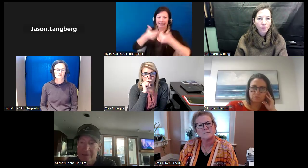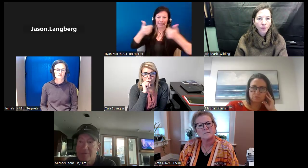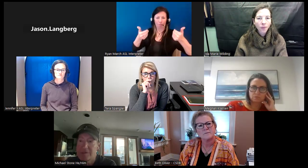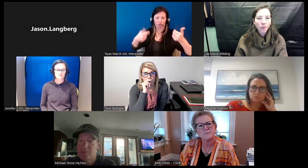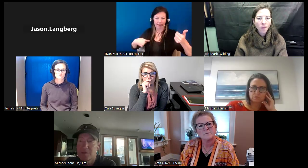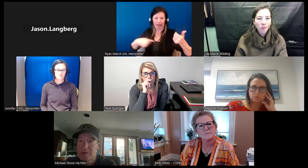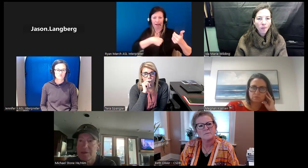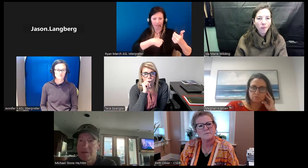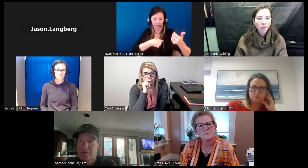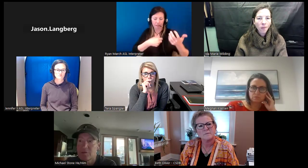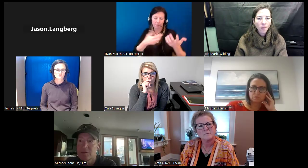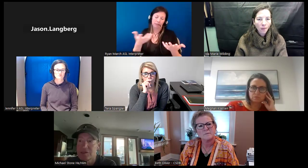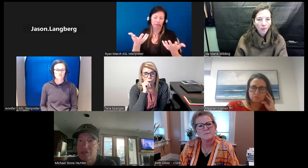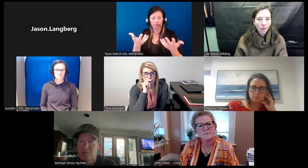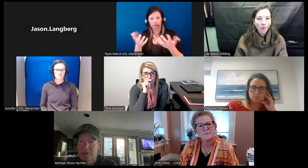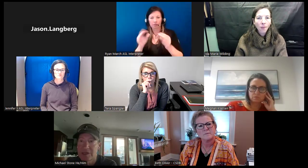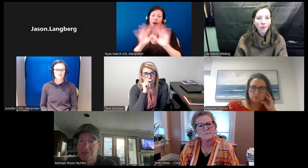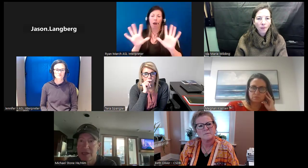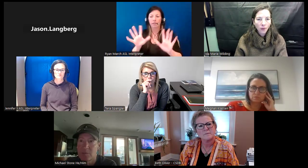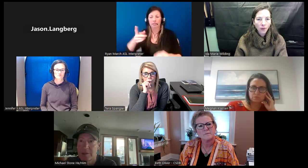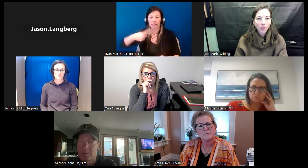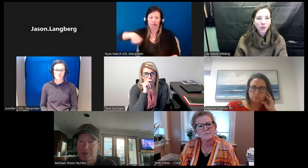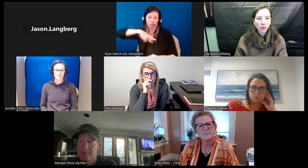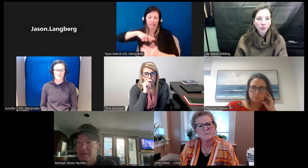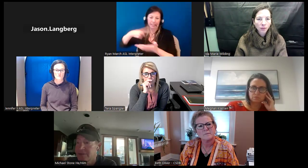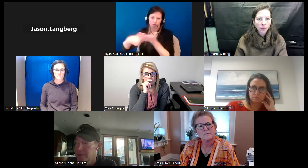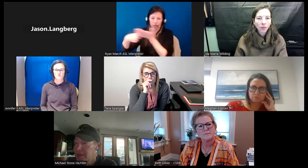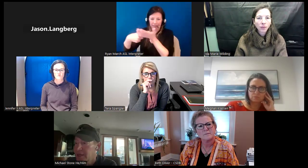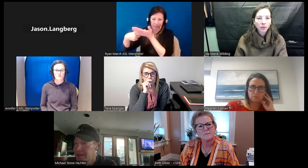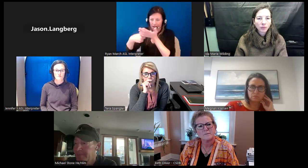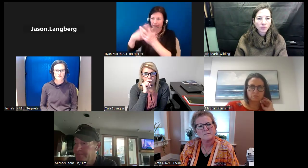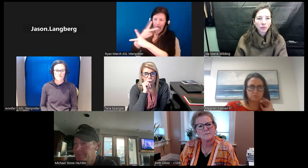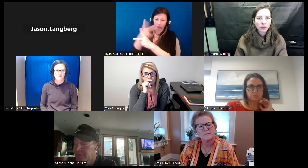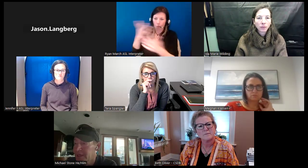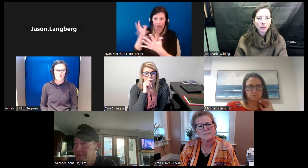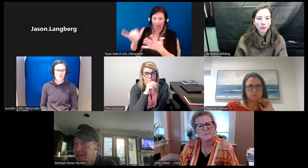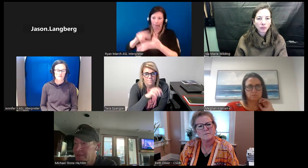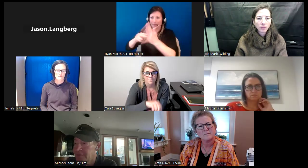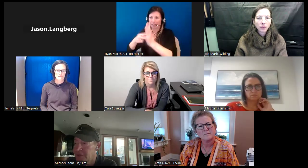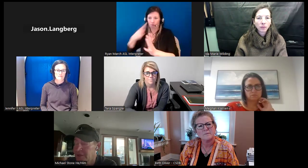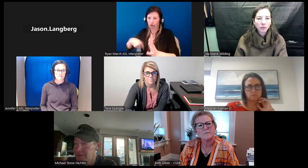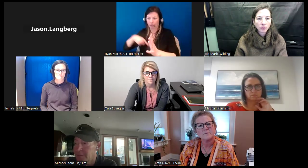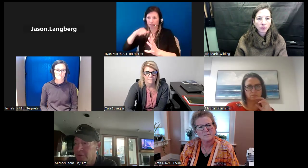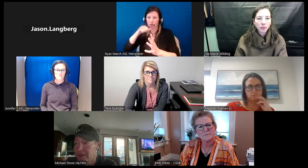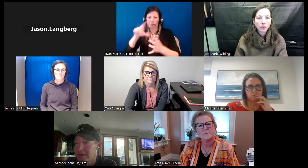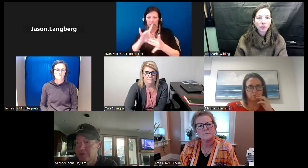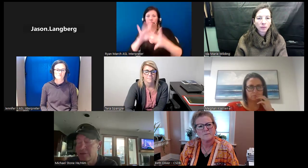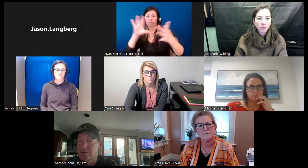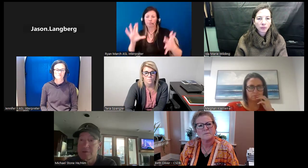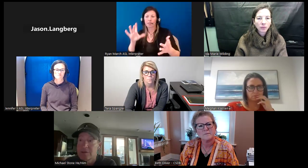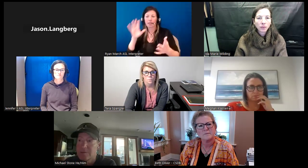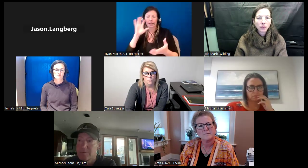And, obviously we through discussions, we can understand what that means. And given, I believe,